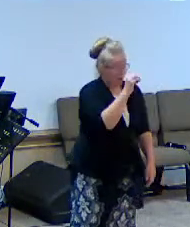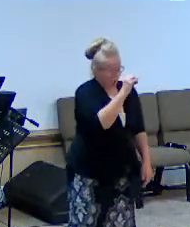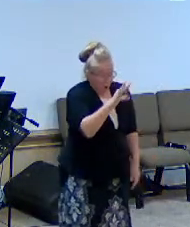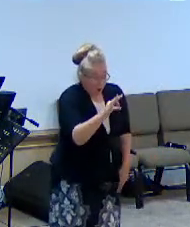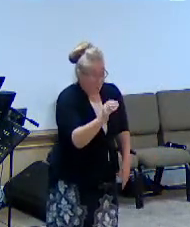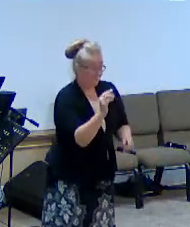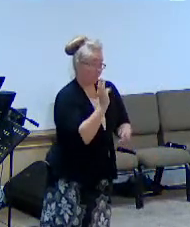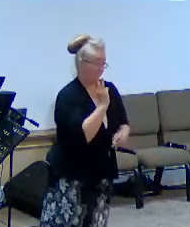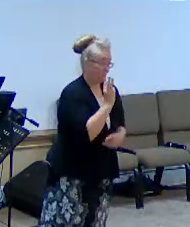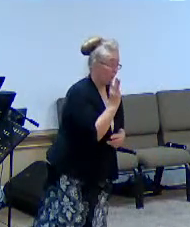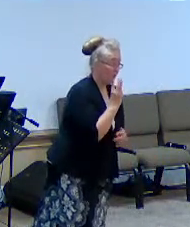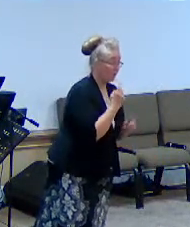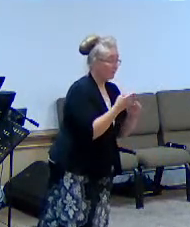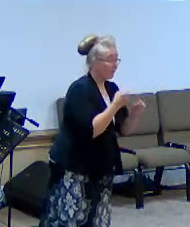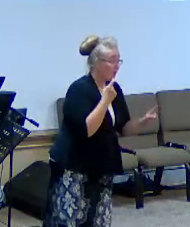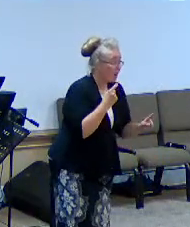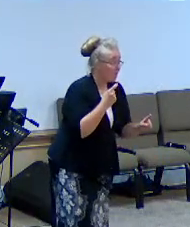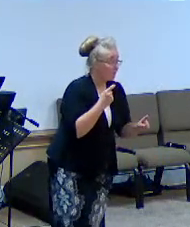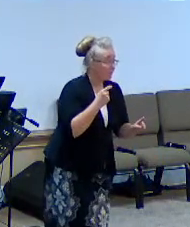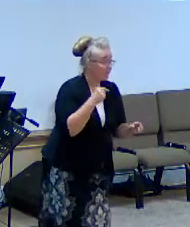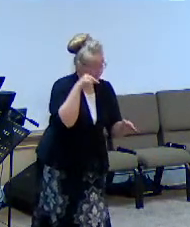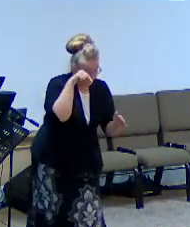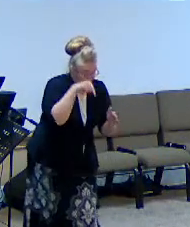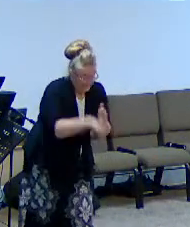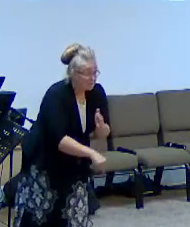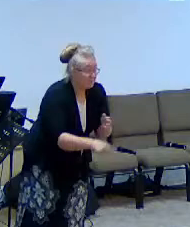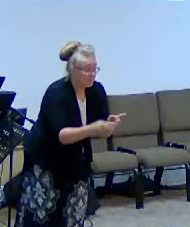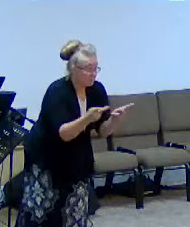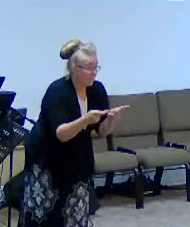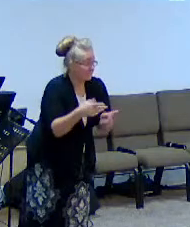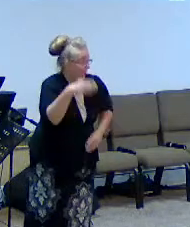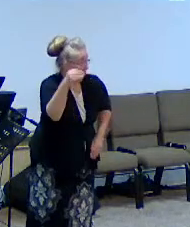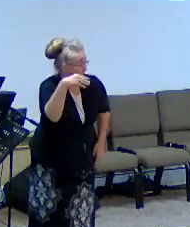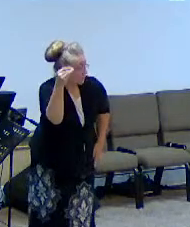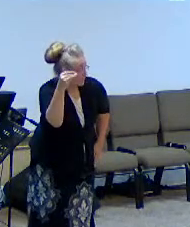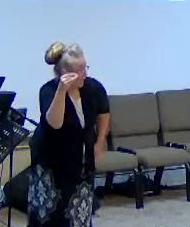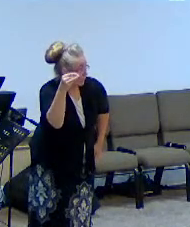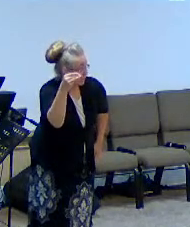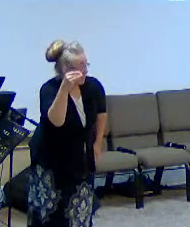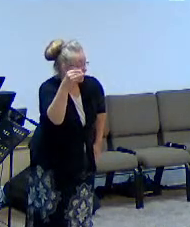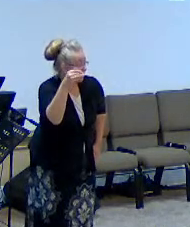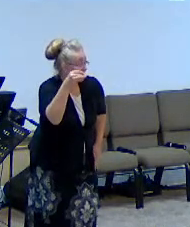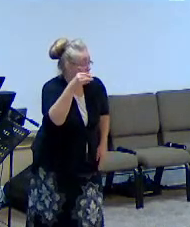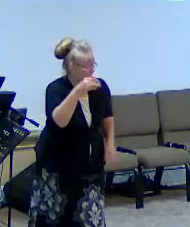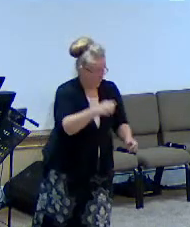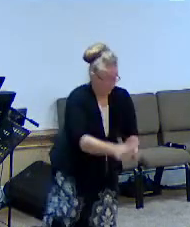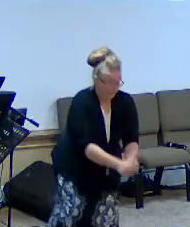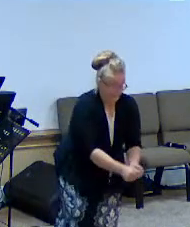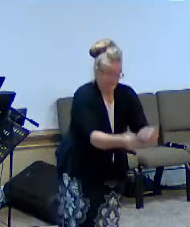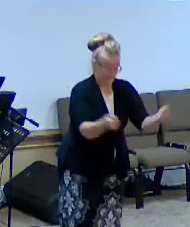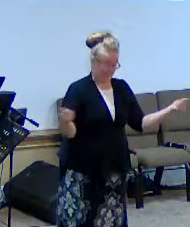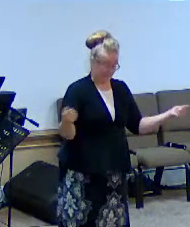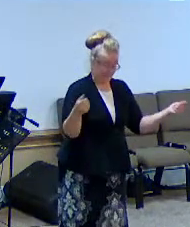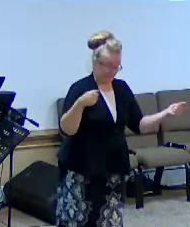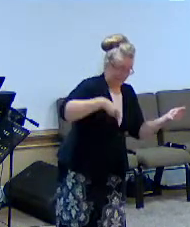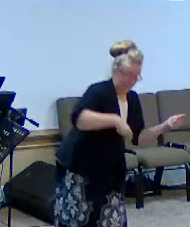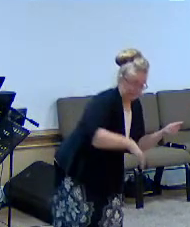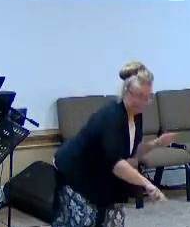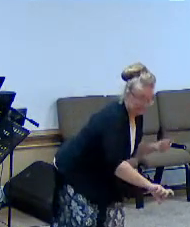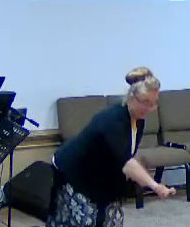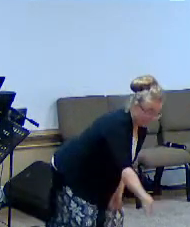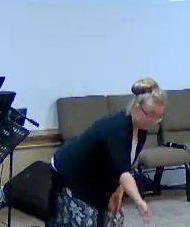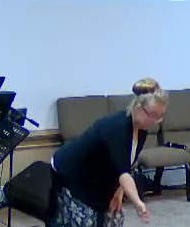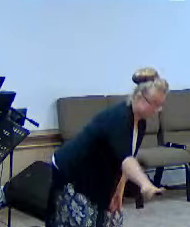from the deepest place I knew to. I had to go outside and open up the underground part and turn the knob